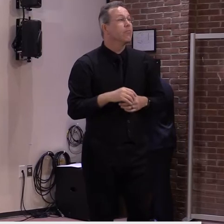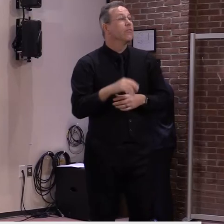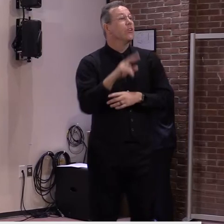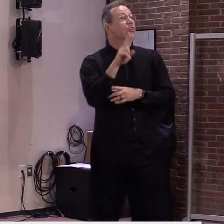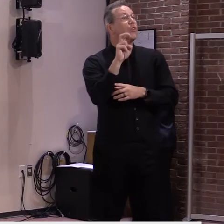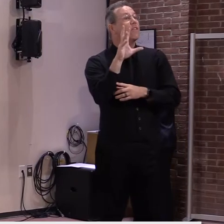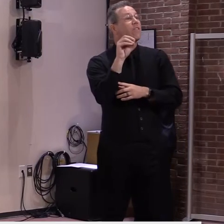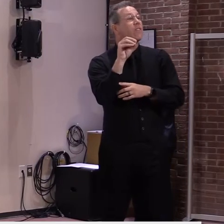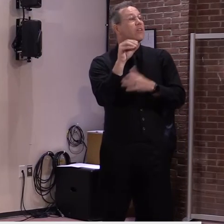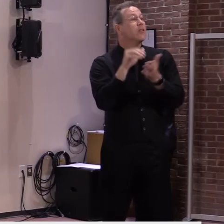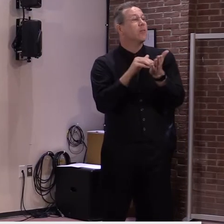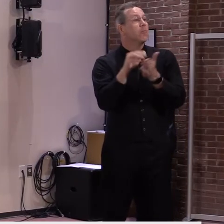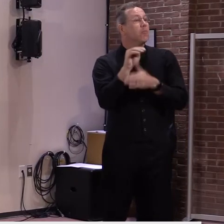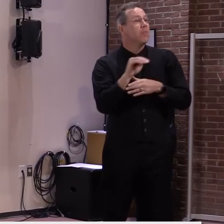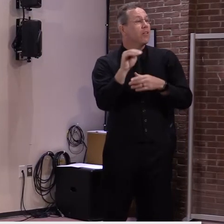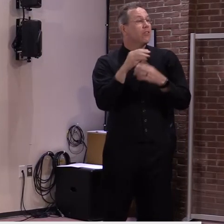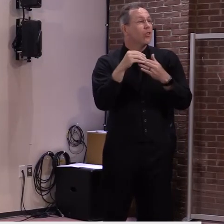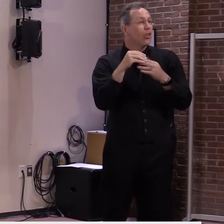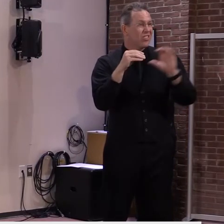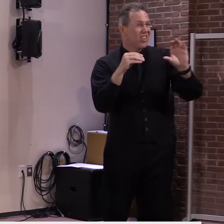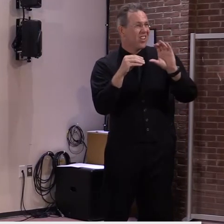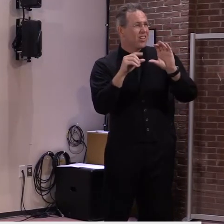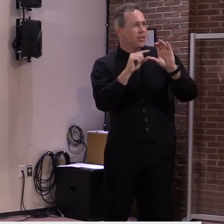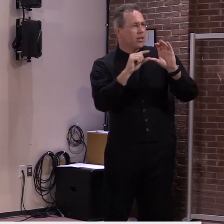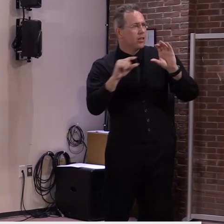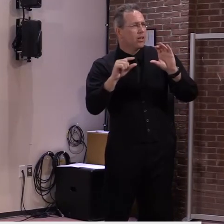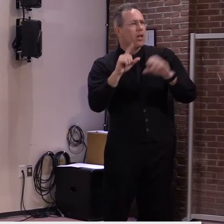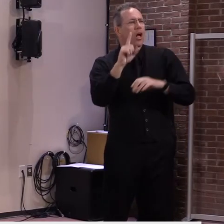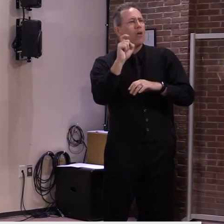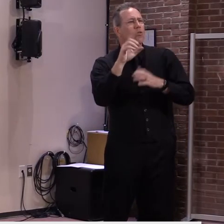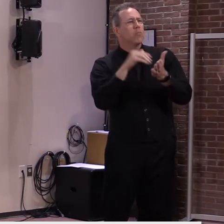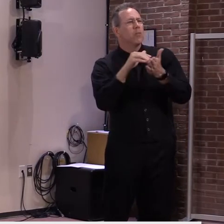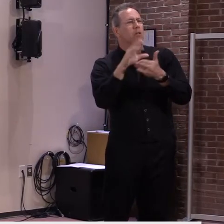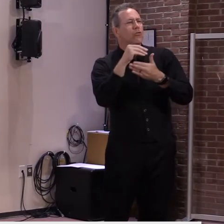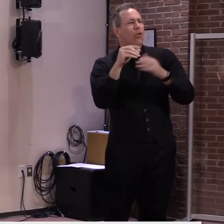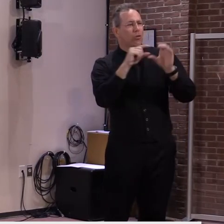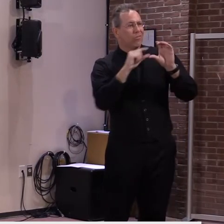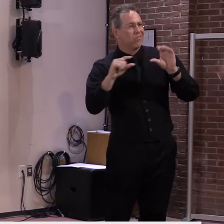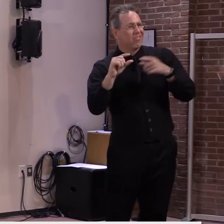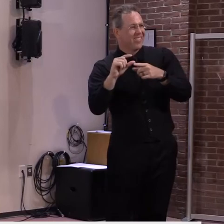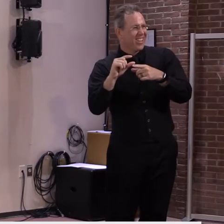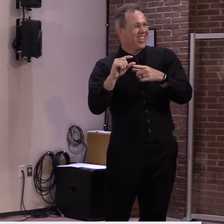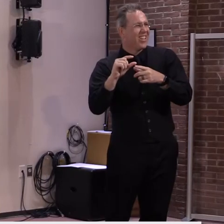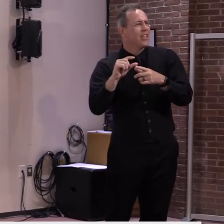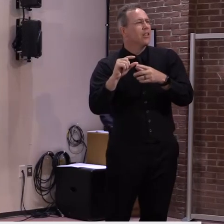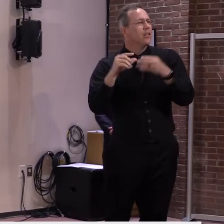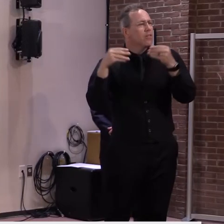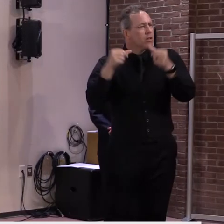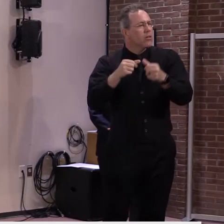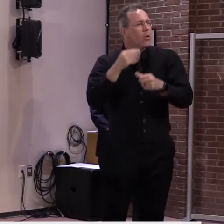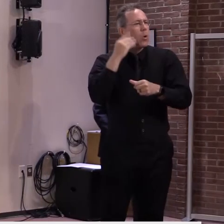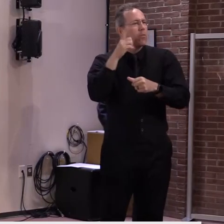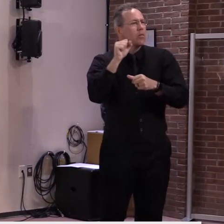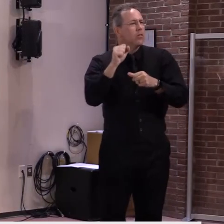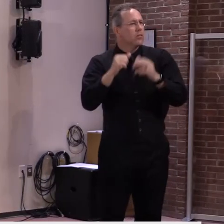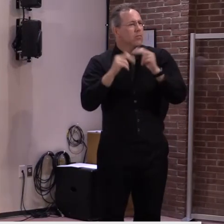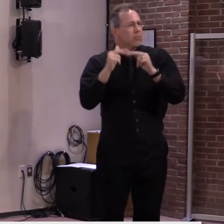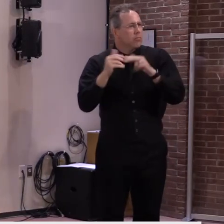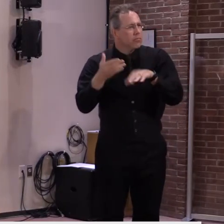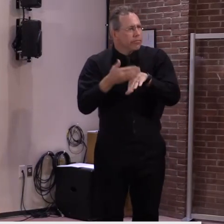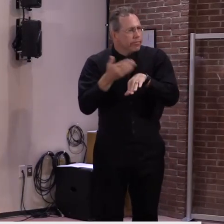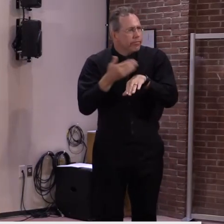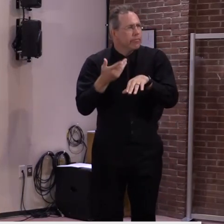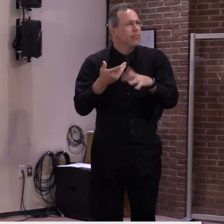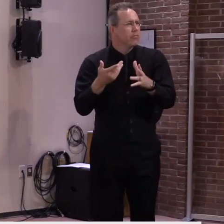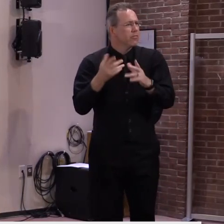million, was for the homeless population, to put them in permanent housing so that we didn't have to use general fund dollars in the future. Over